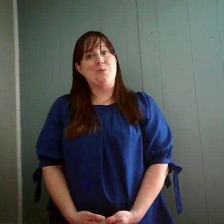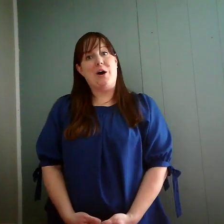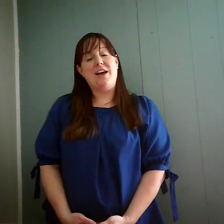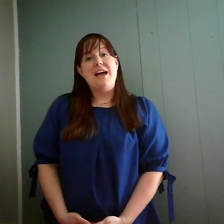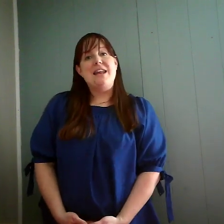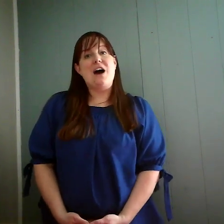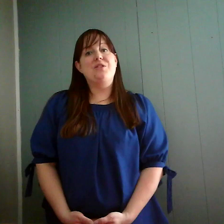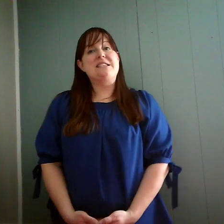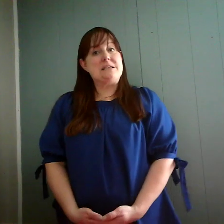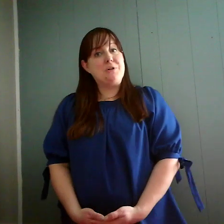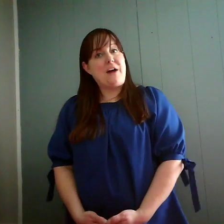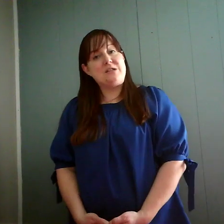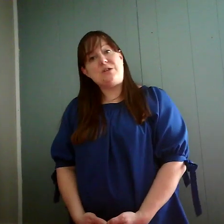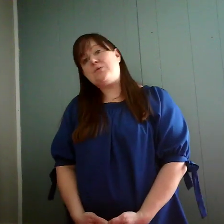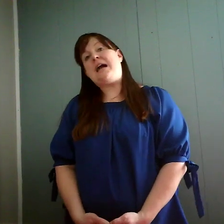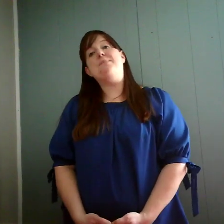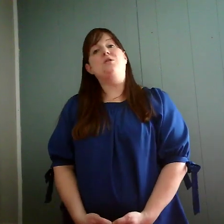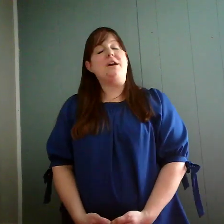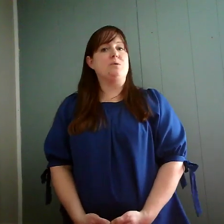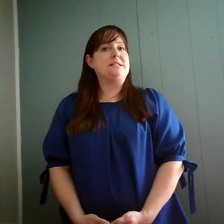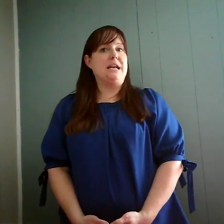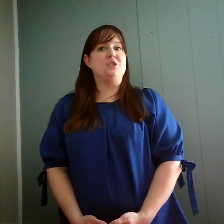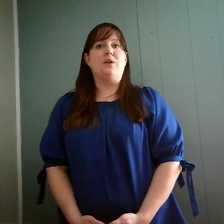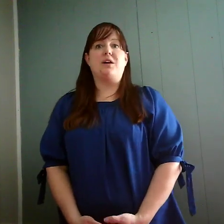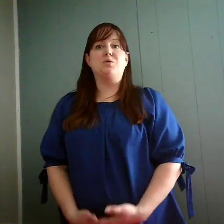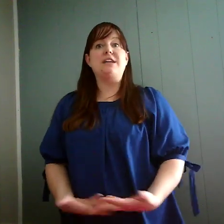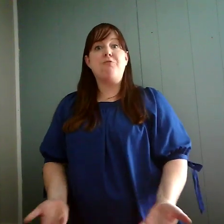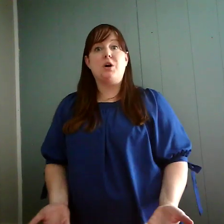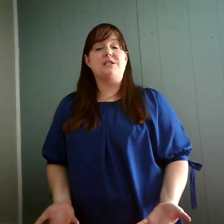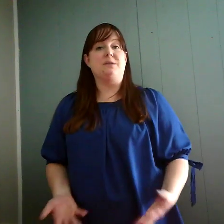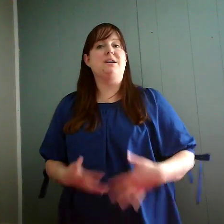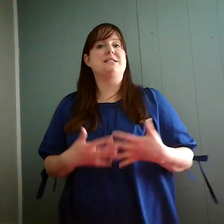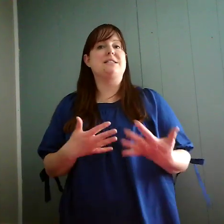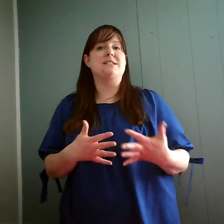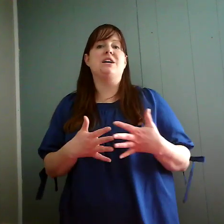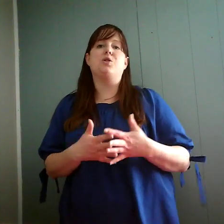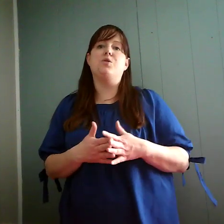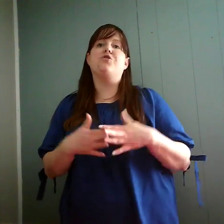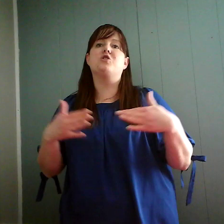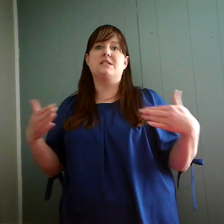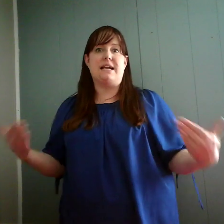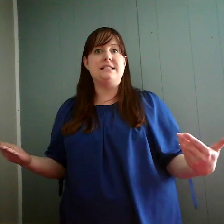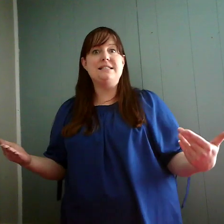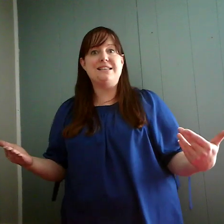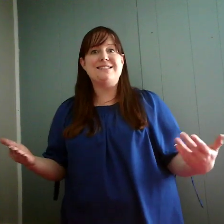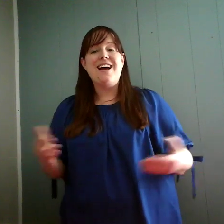Songbook. Now this is simplified, so this would not be the way you would sign it to an actual deaf person because it doesn't include full sentences